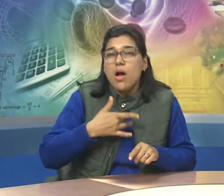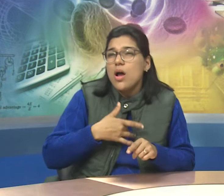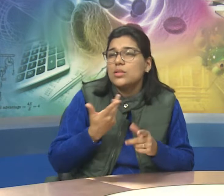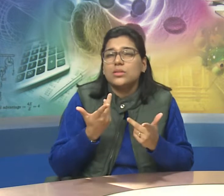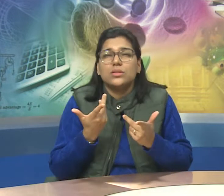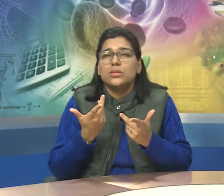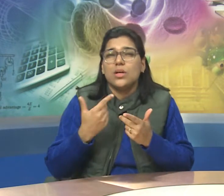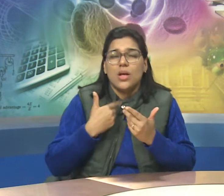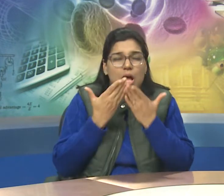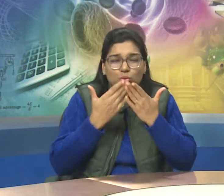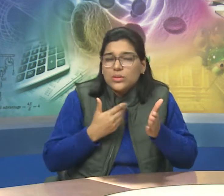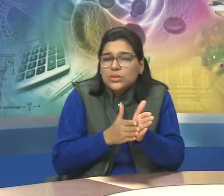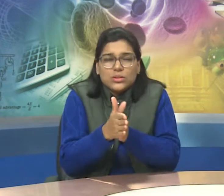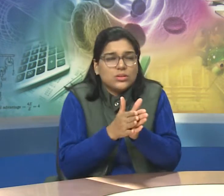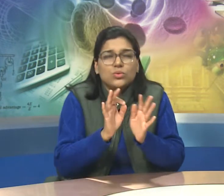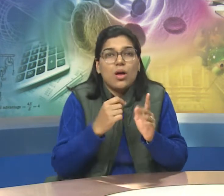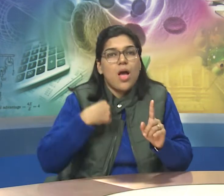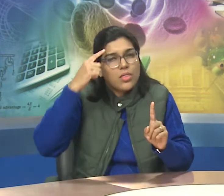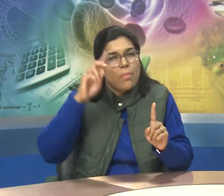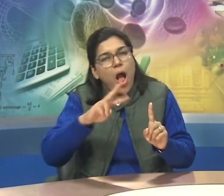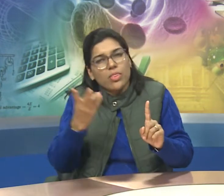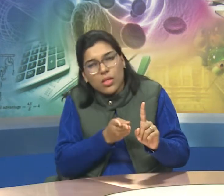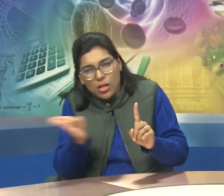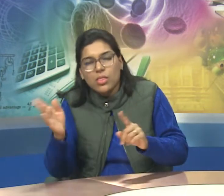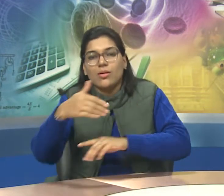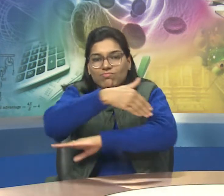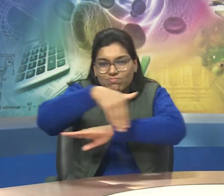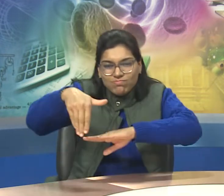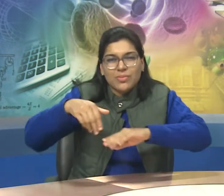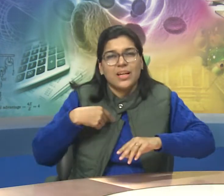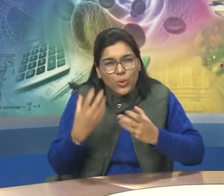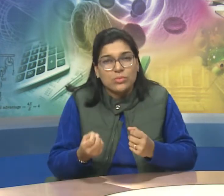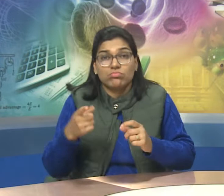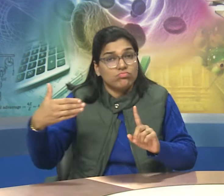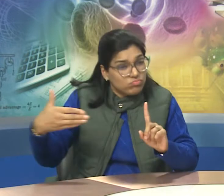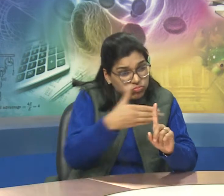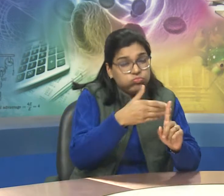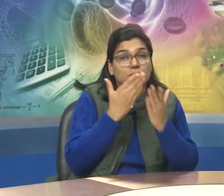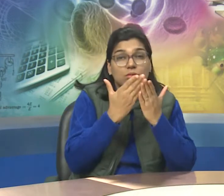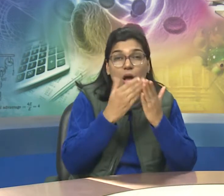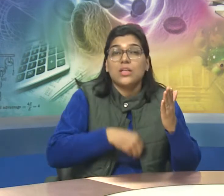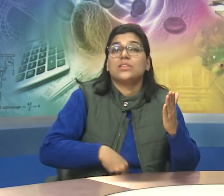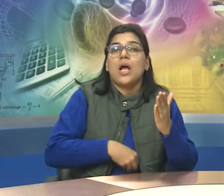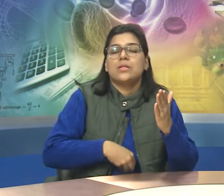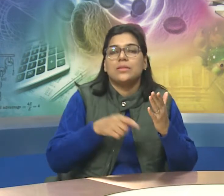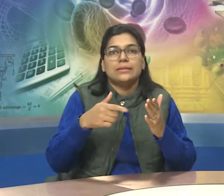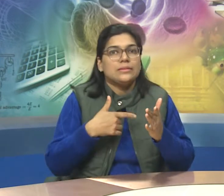pressure from peer group or due to